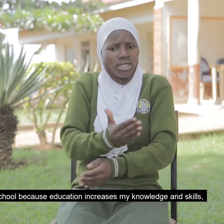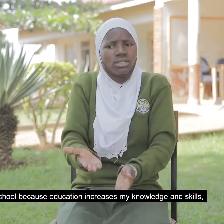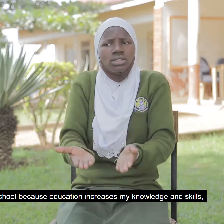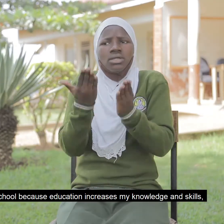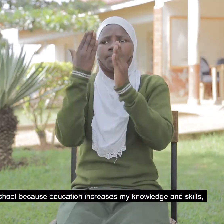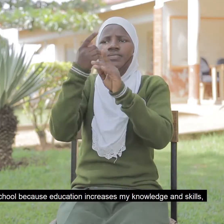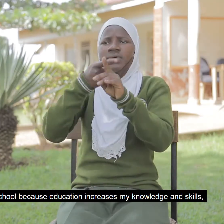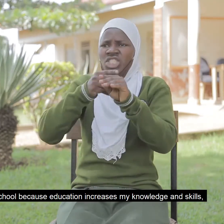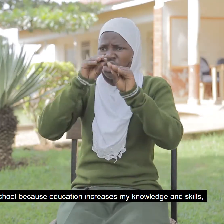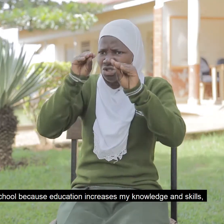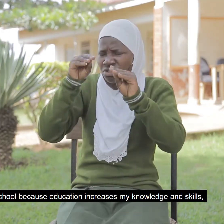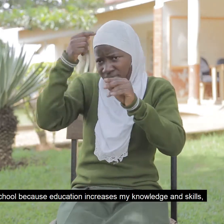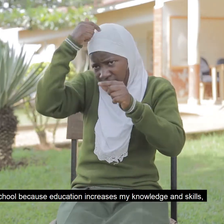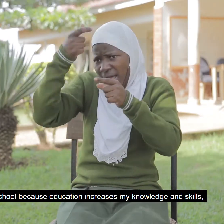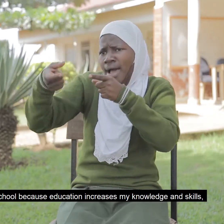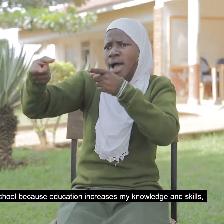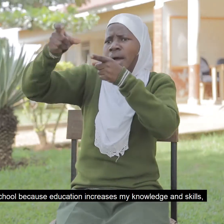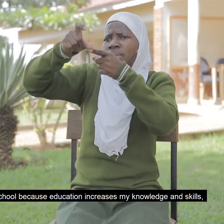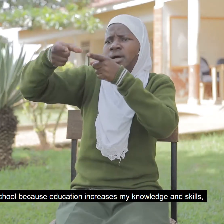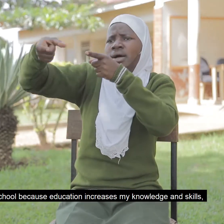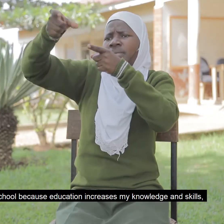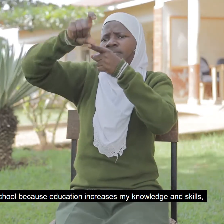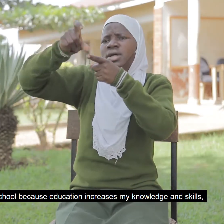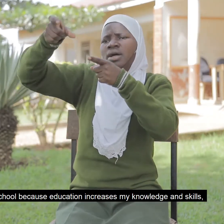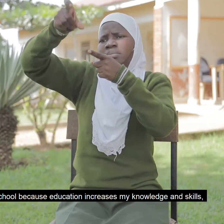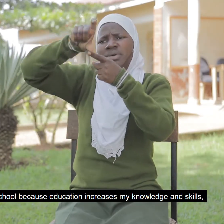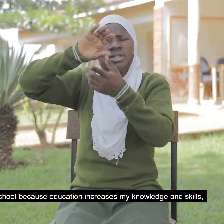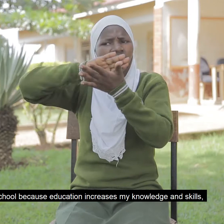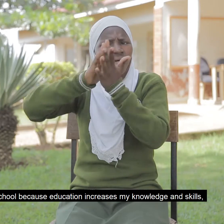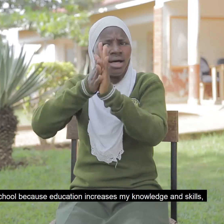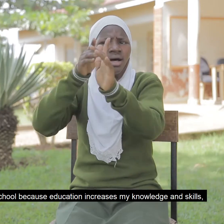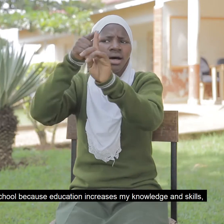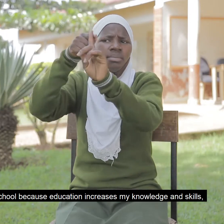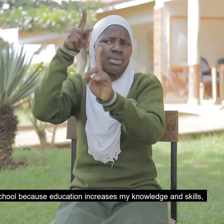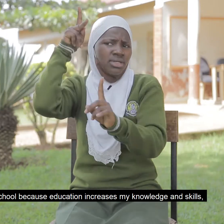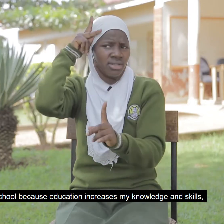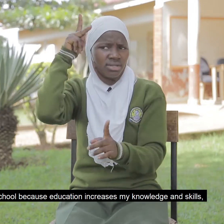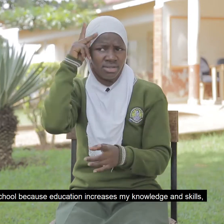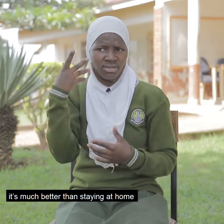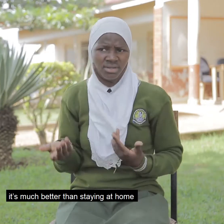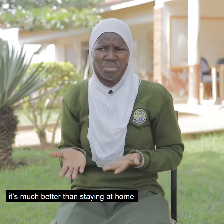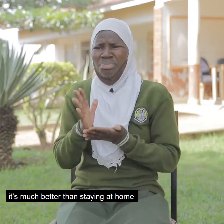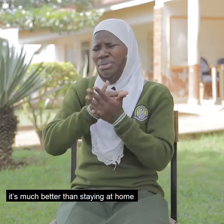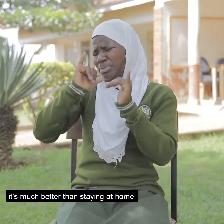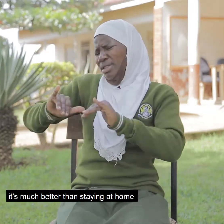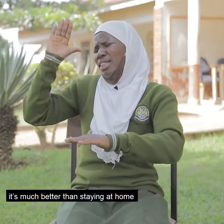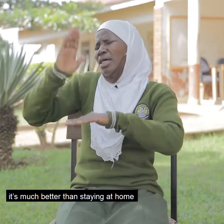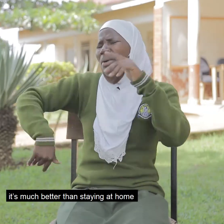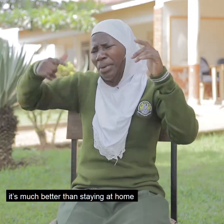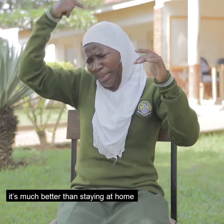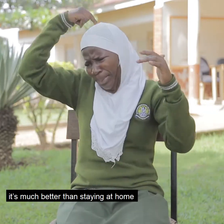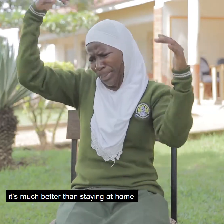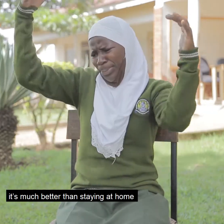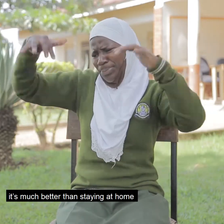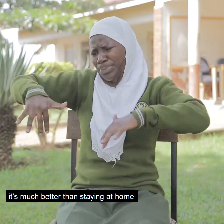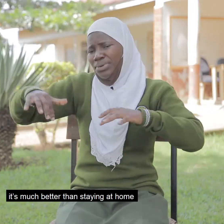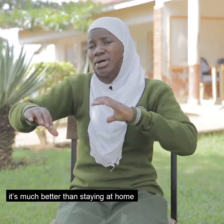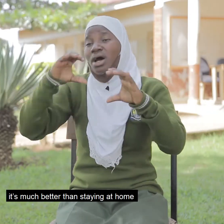I'm better off at school because education increases my knowledge and skills. It's much better than staying at home and